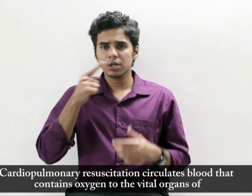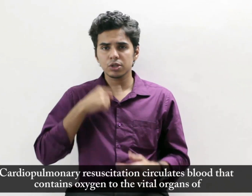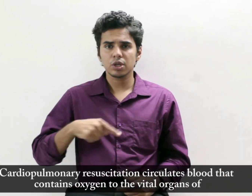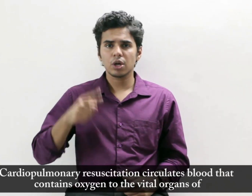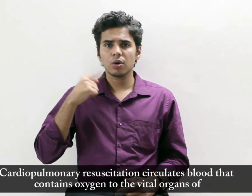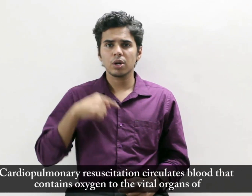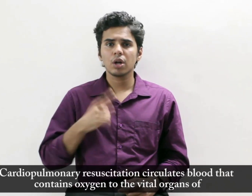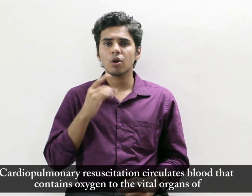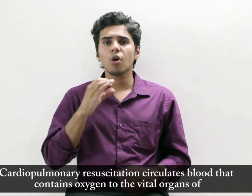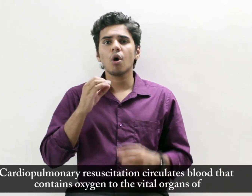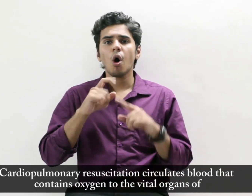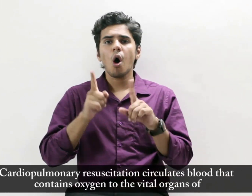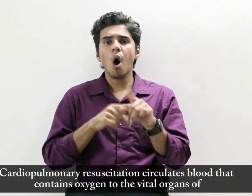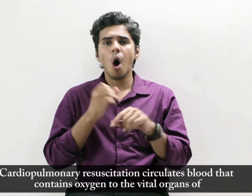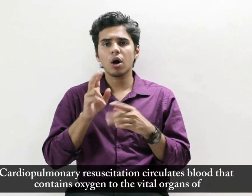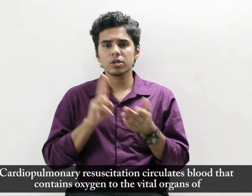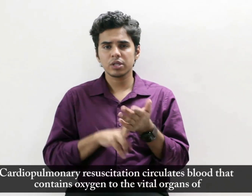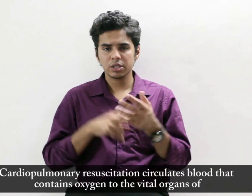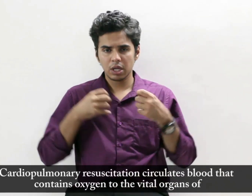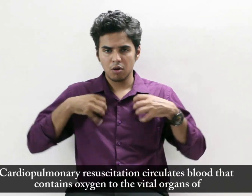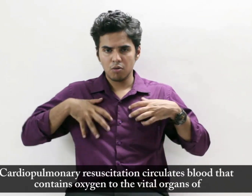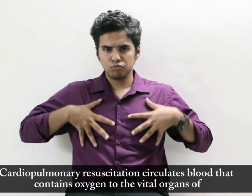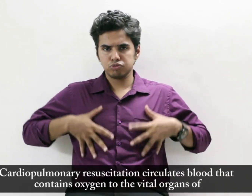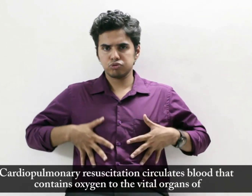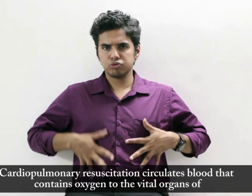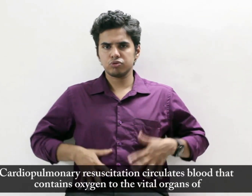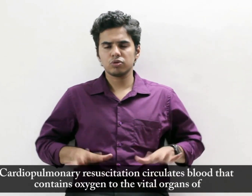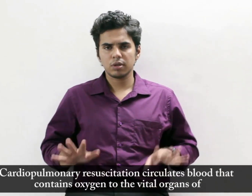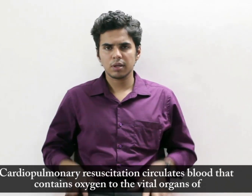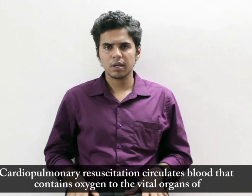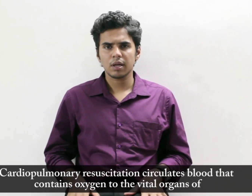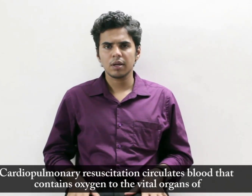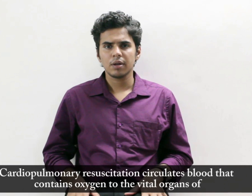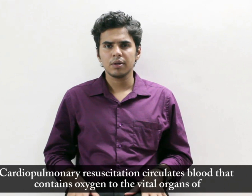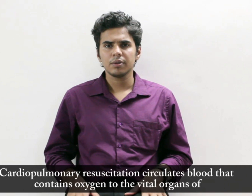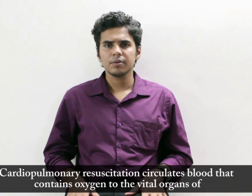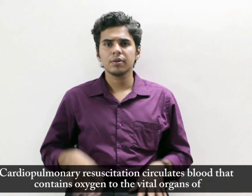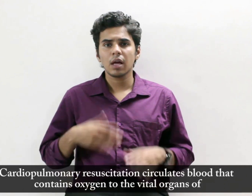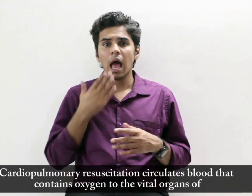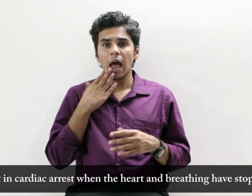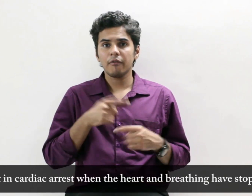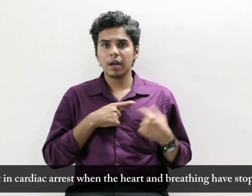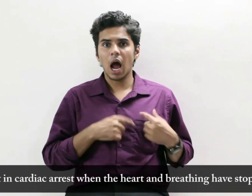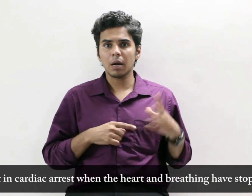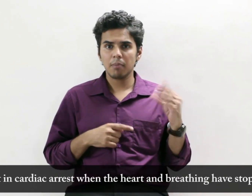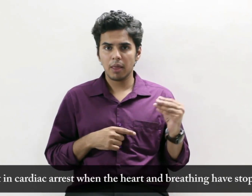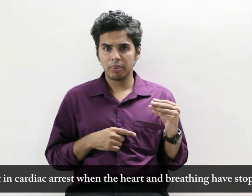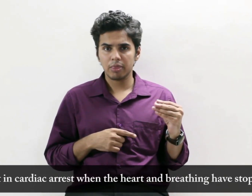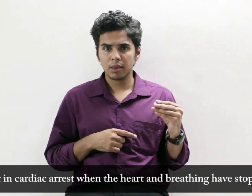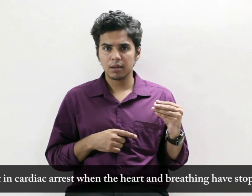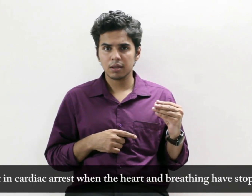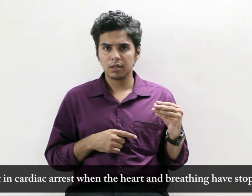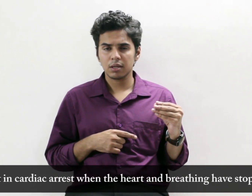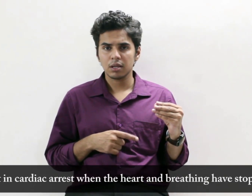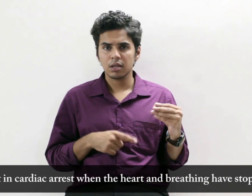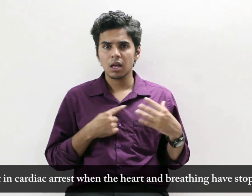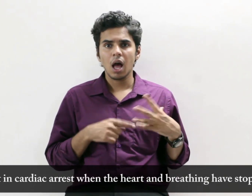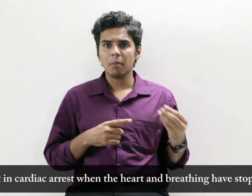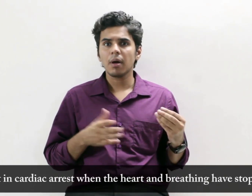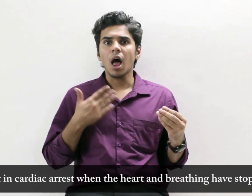Cardiopulmonary resuscitation circulates blood that contains oxygen to the vital organs of a patient in